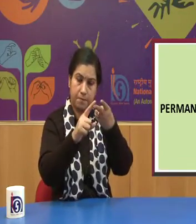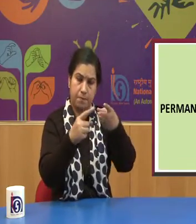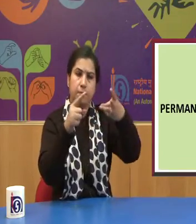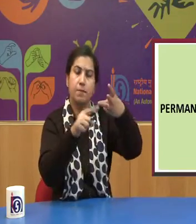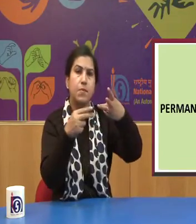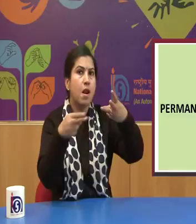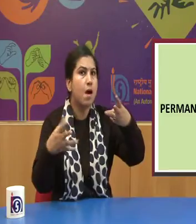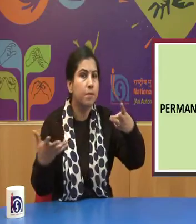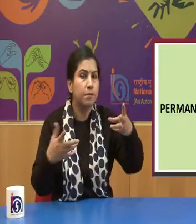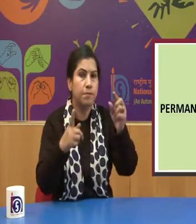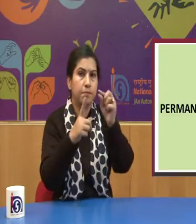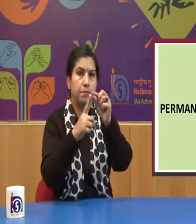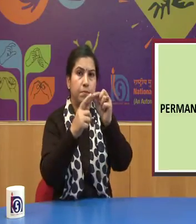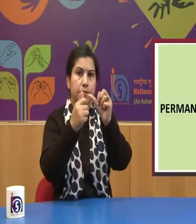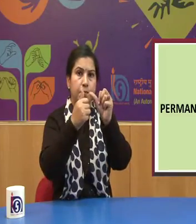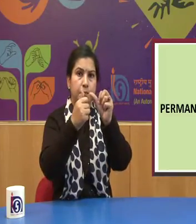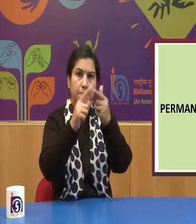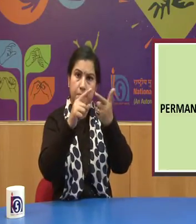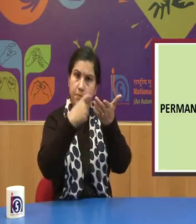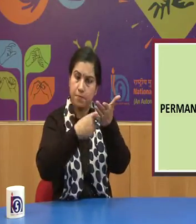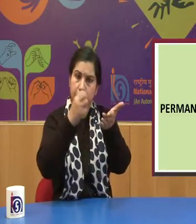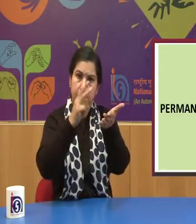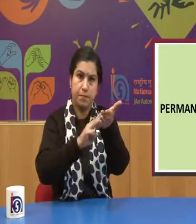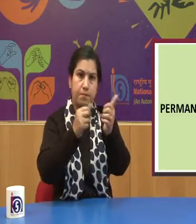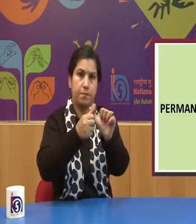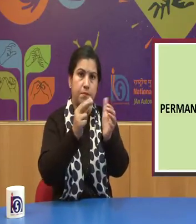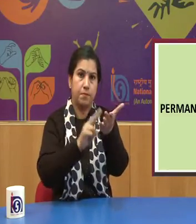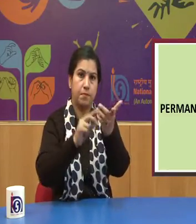And the third name was Permanent Settlement.